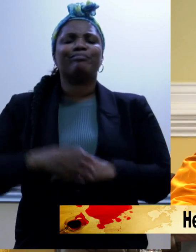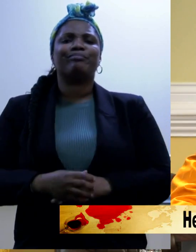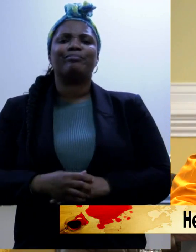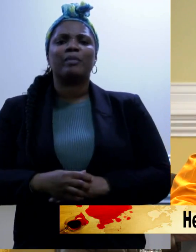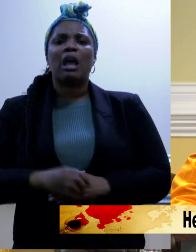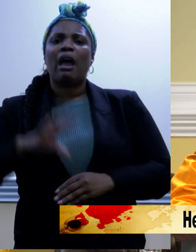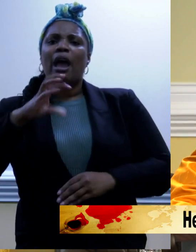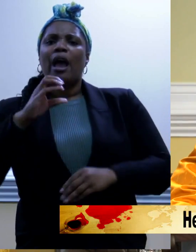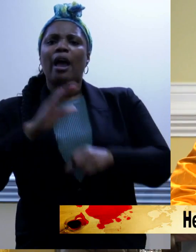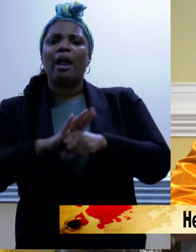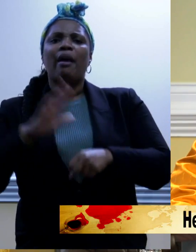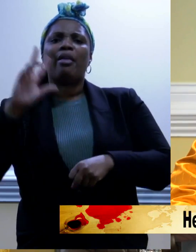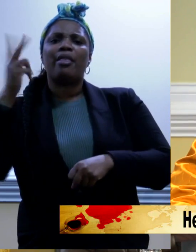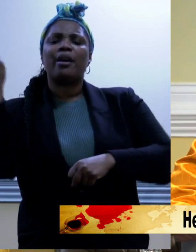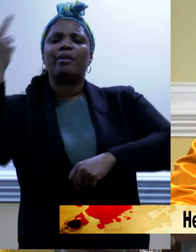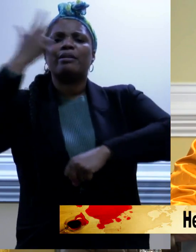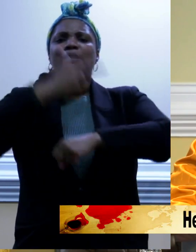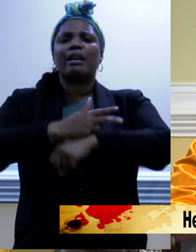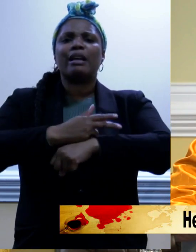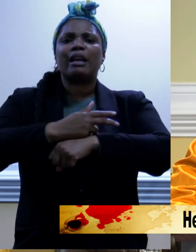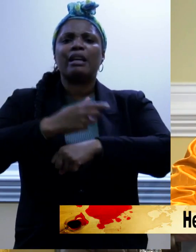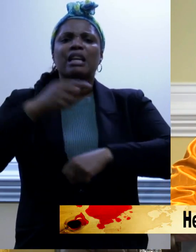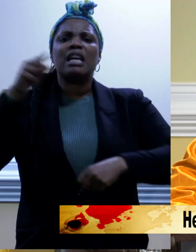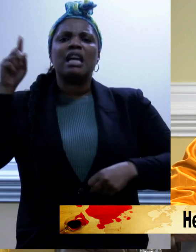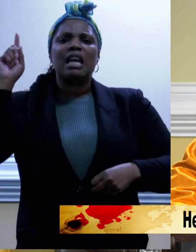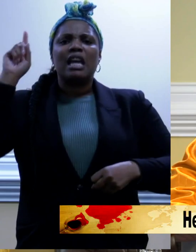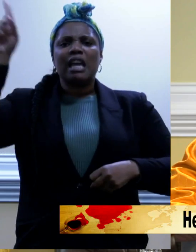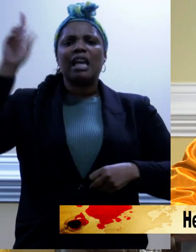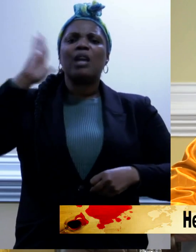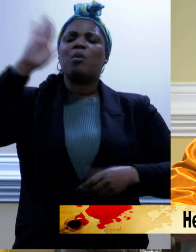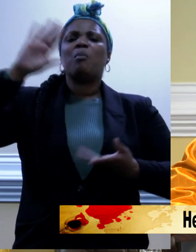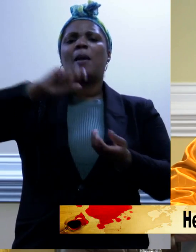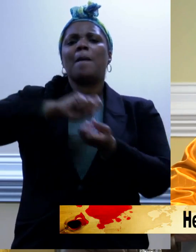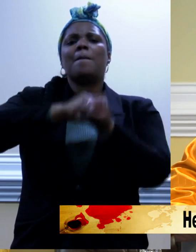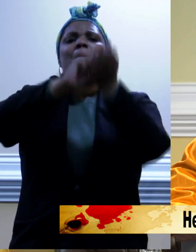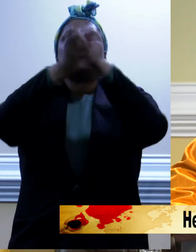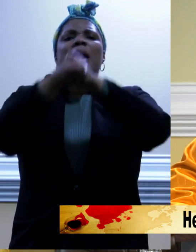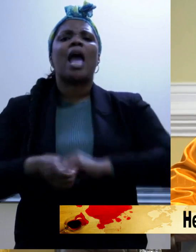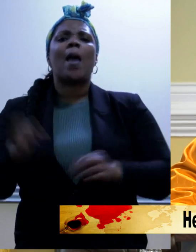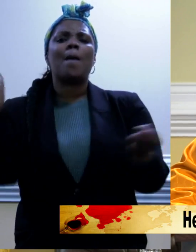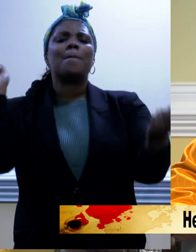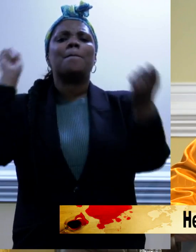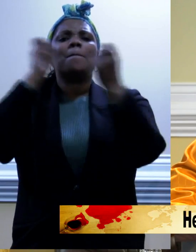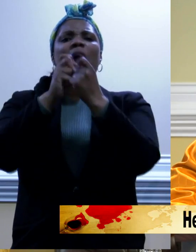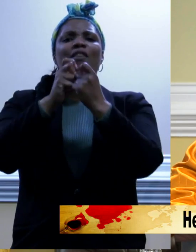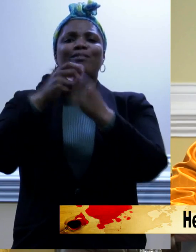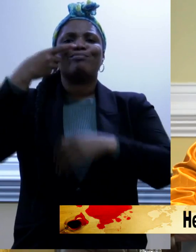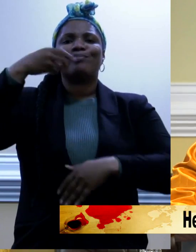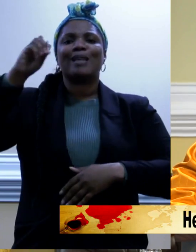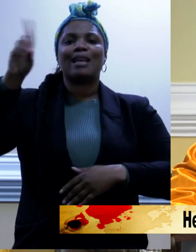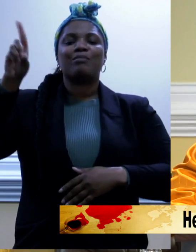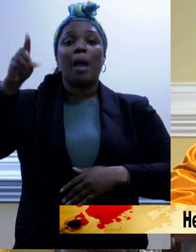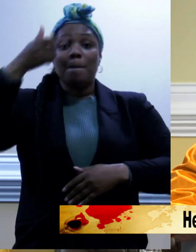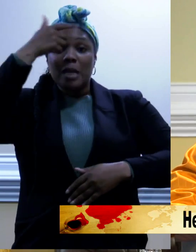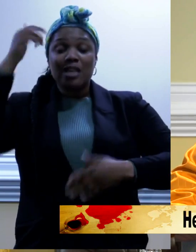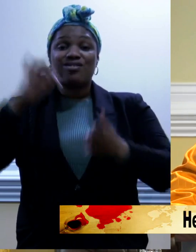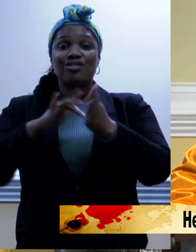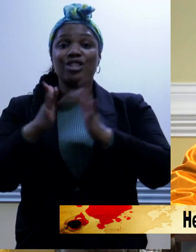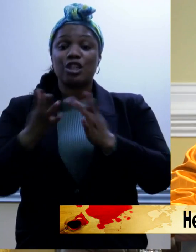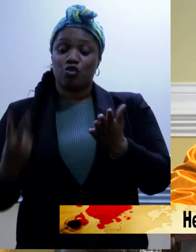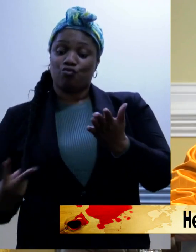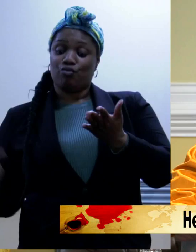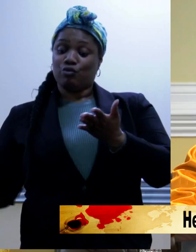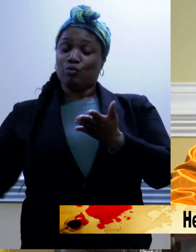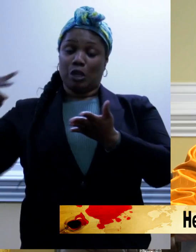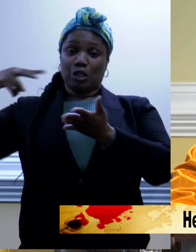And on the third day, I will be made perfect. That's when he come out the ground and he was God. Y'all